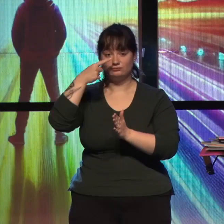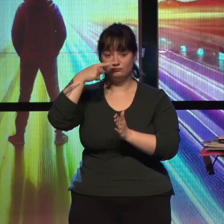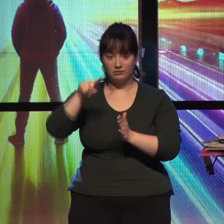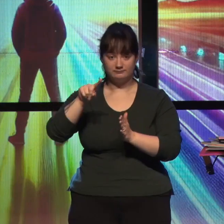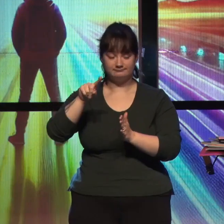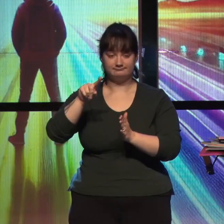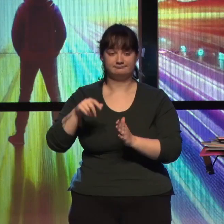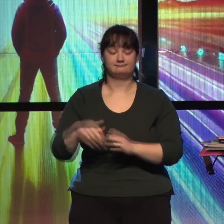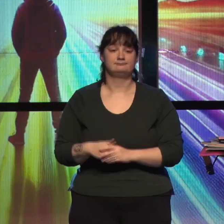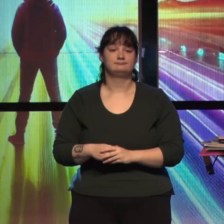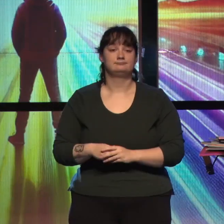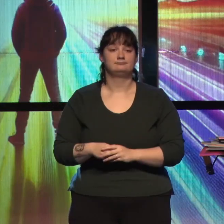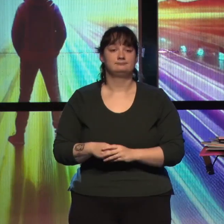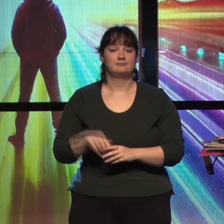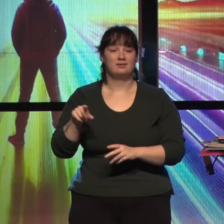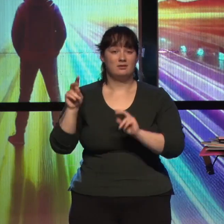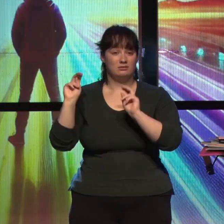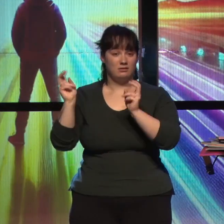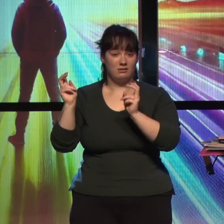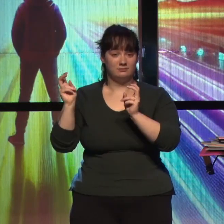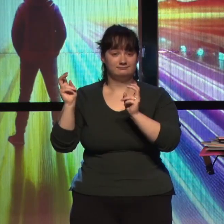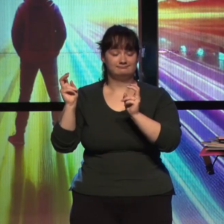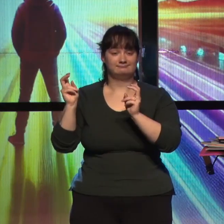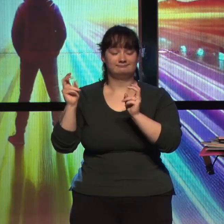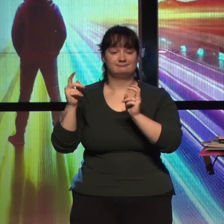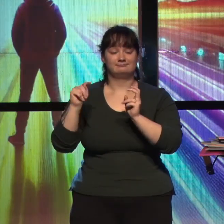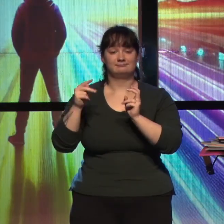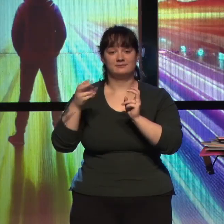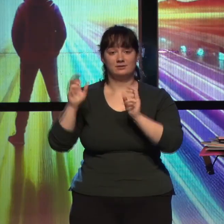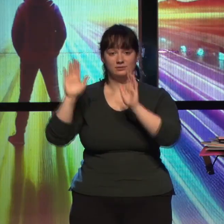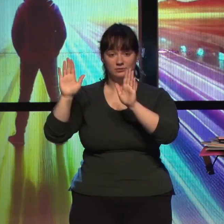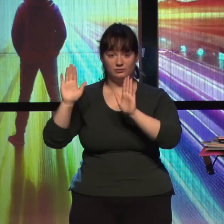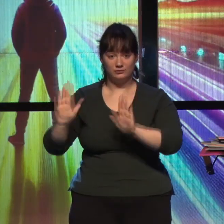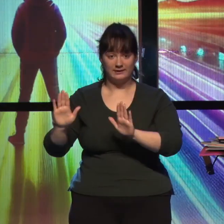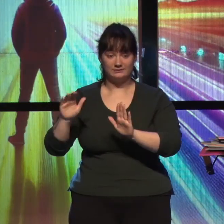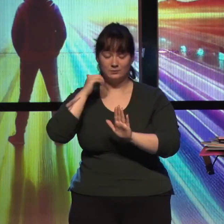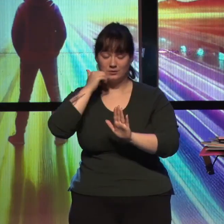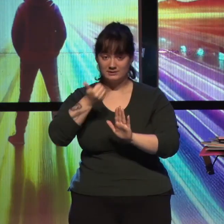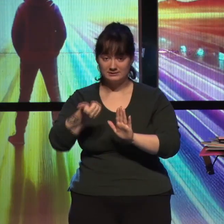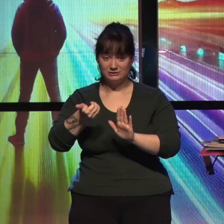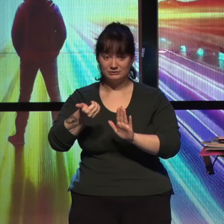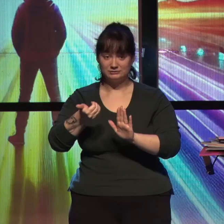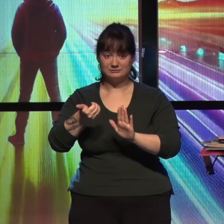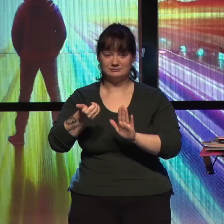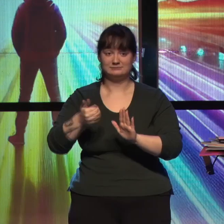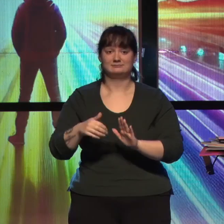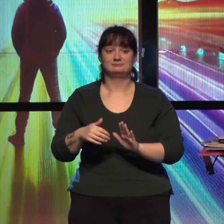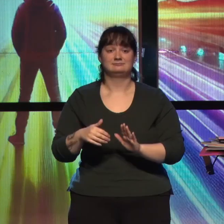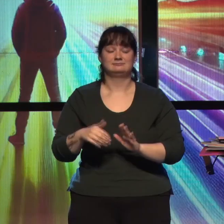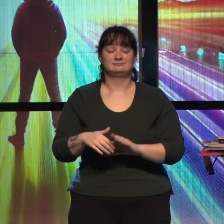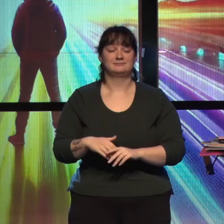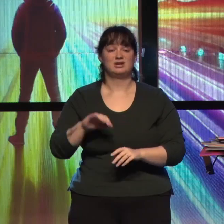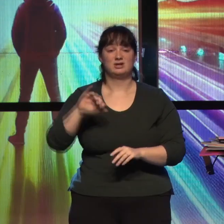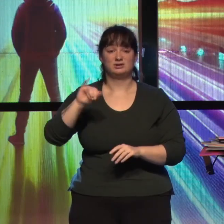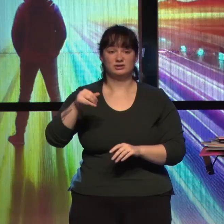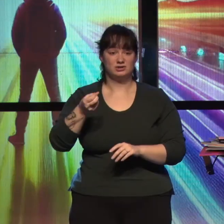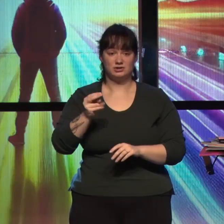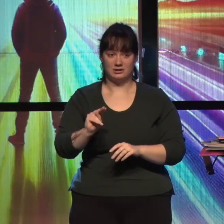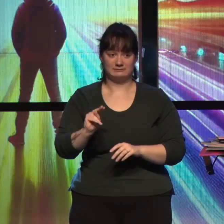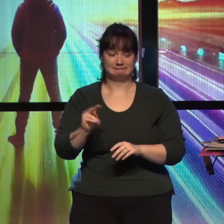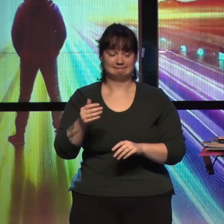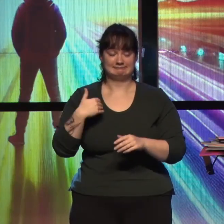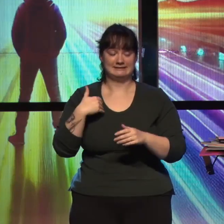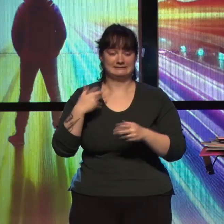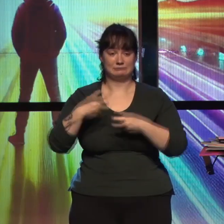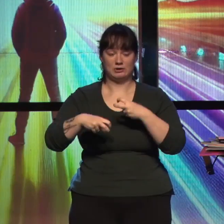is called the great prostitute. Like John has an issue with sex. He's just like, they're whores and prostitutes. Okay, but that's